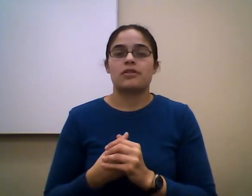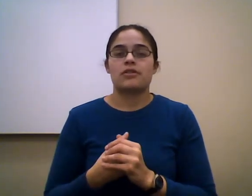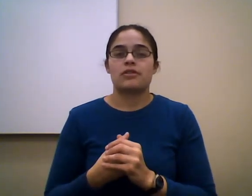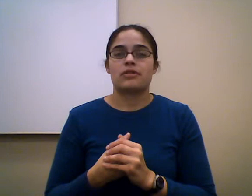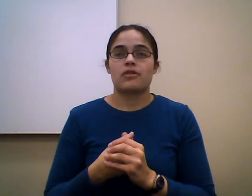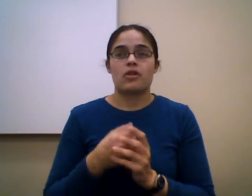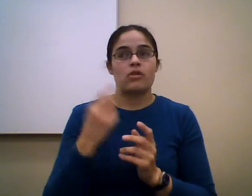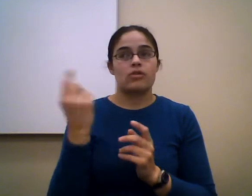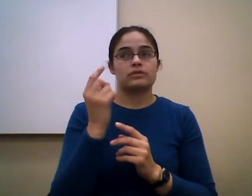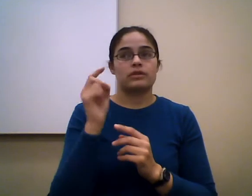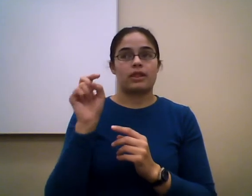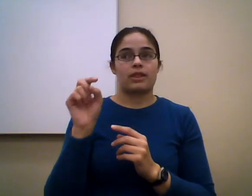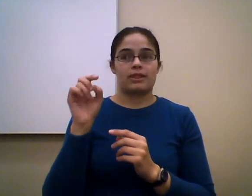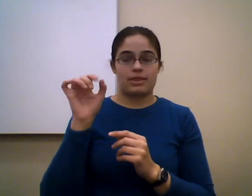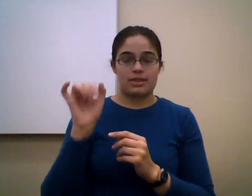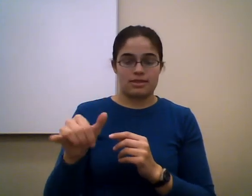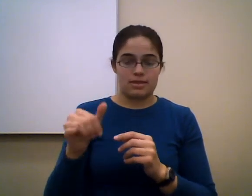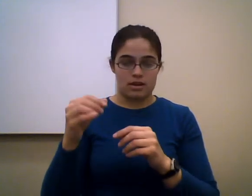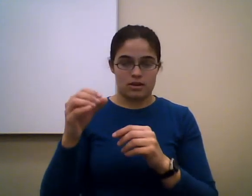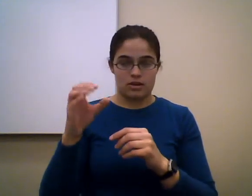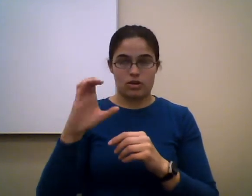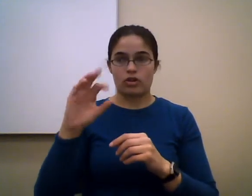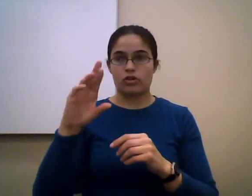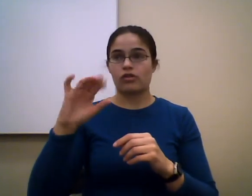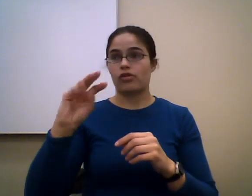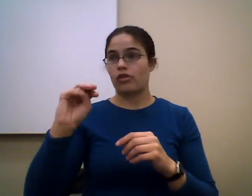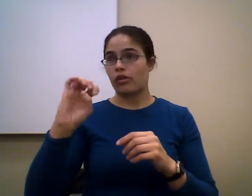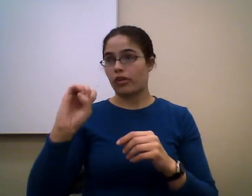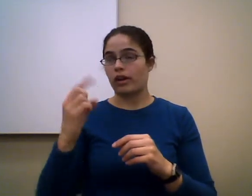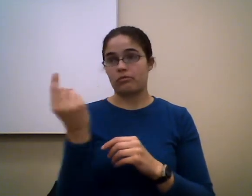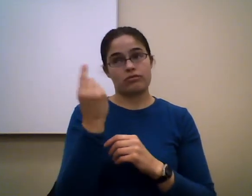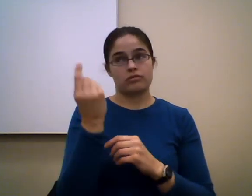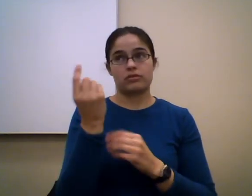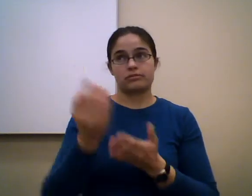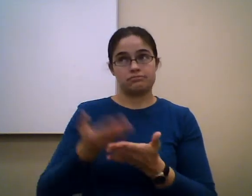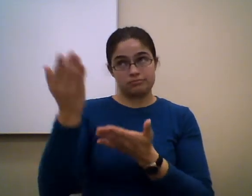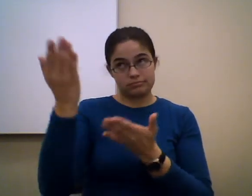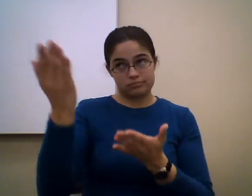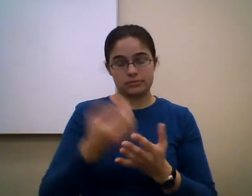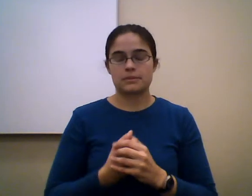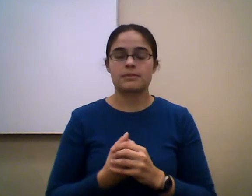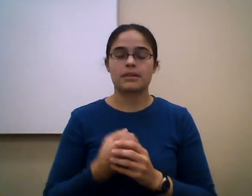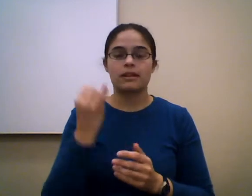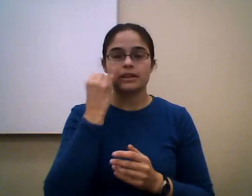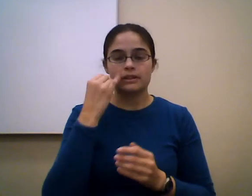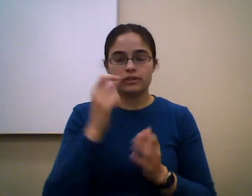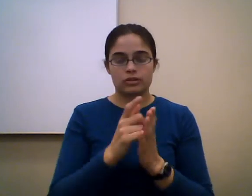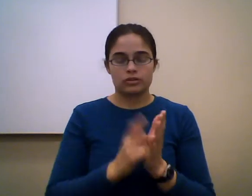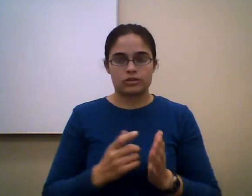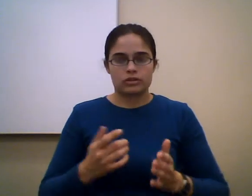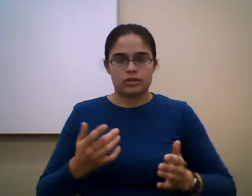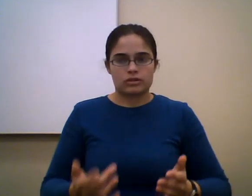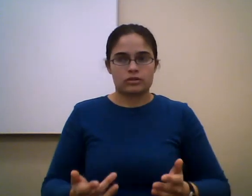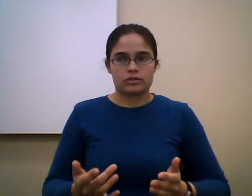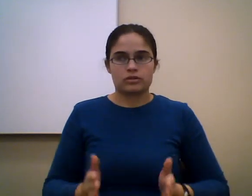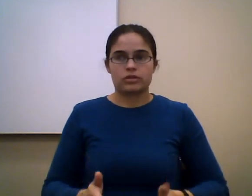If the court finds probable cause at that point, the individual will be detained for